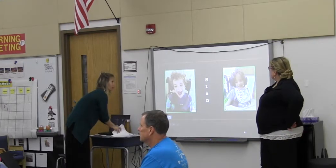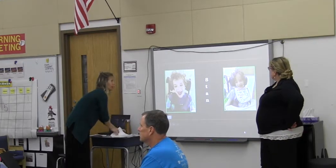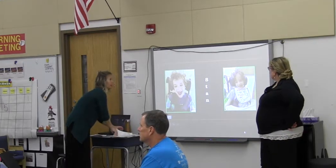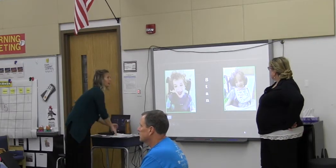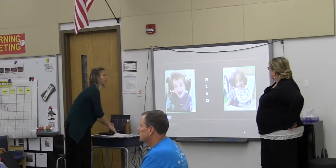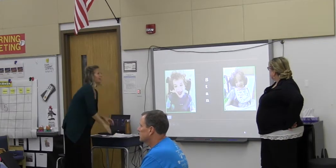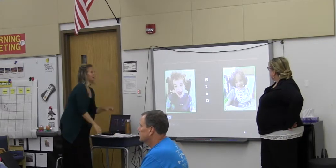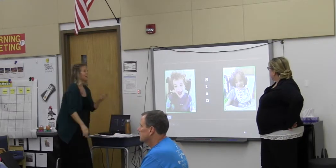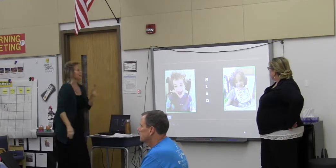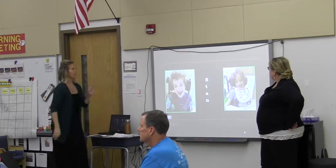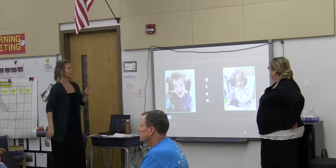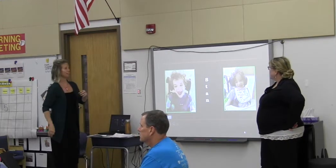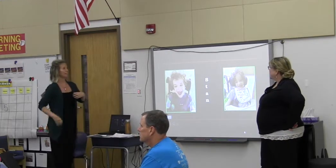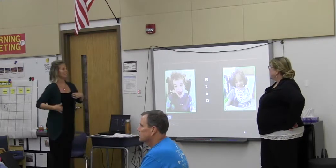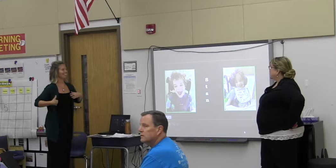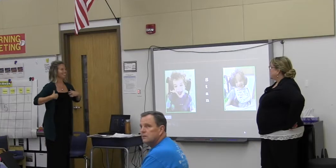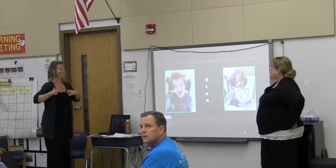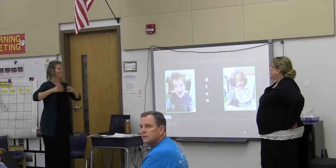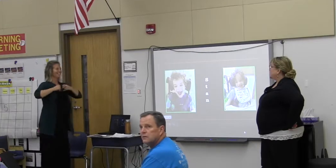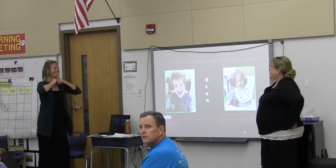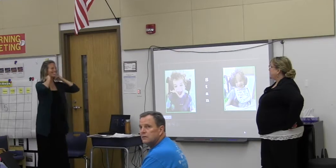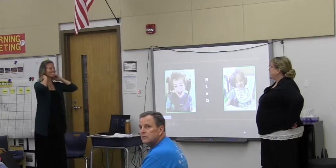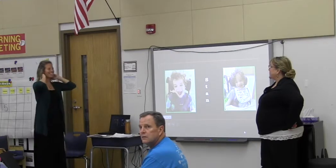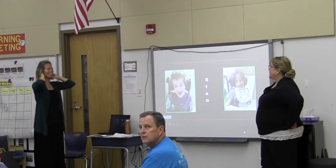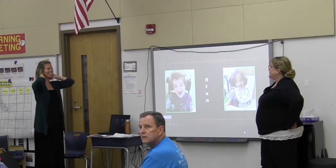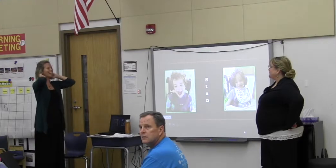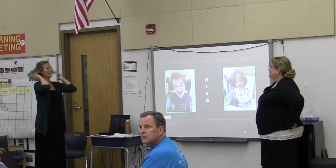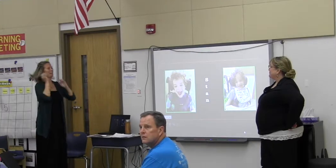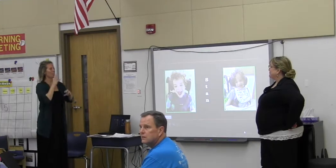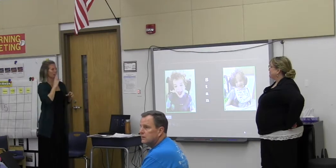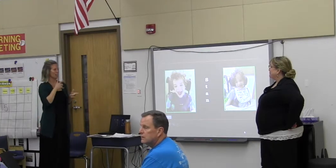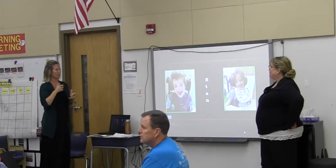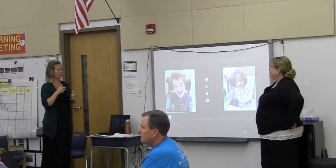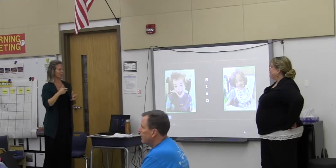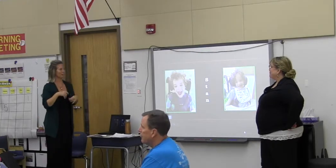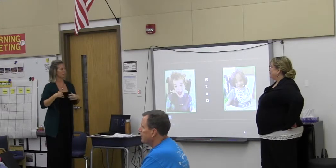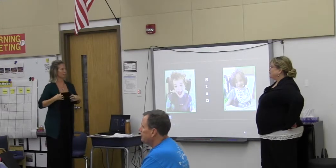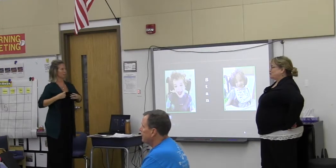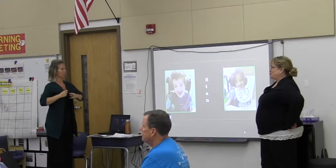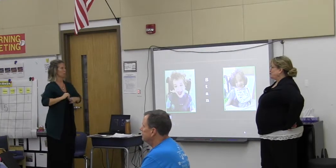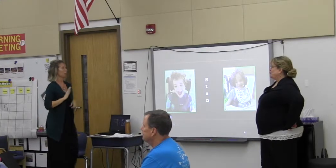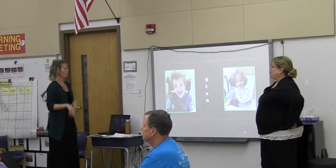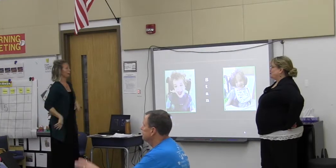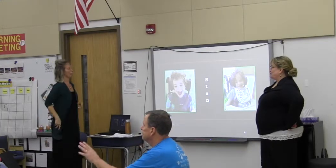Oh, you're gonna do stand. Good, yeah, thank you.